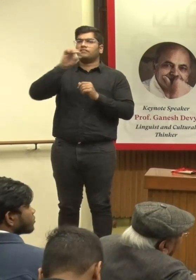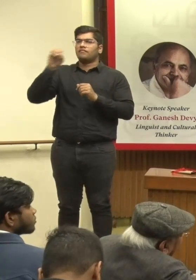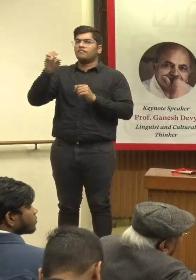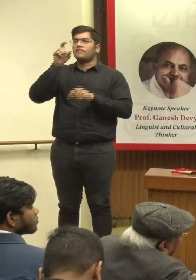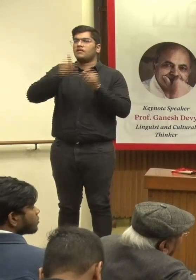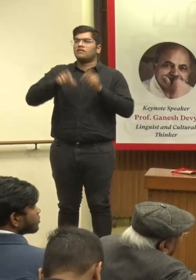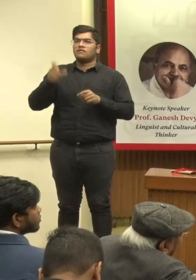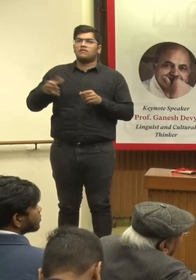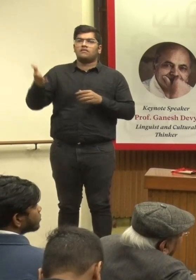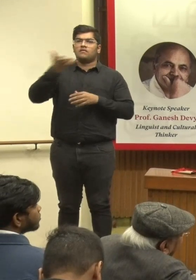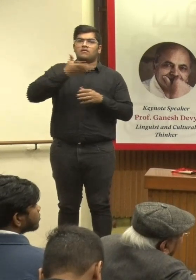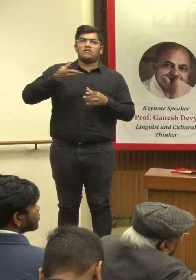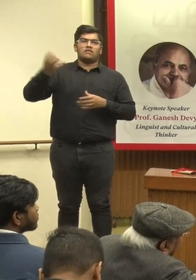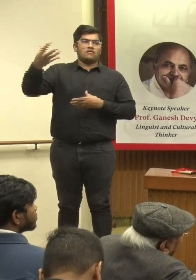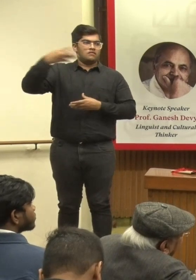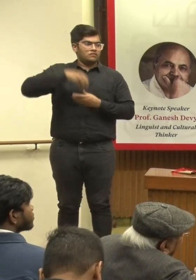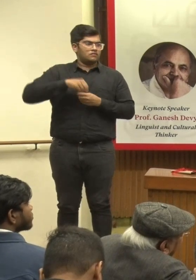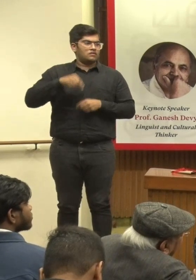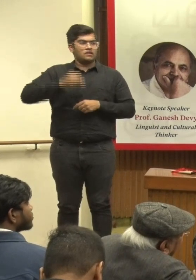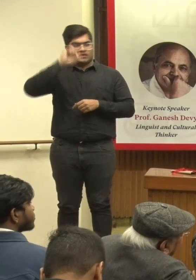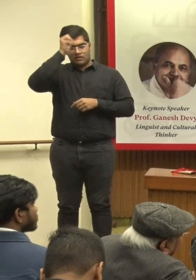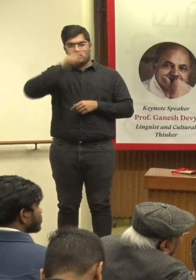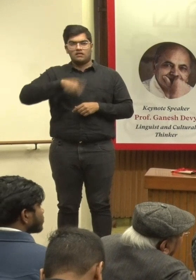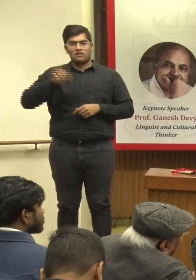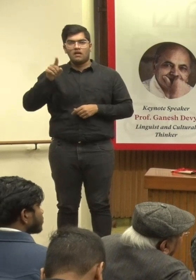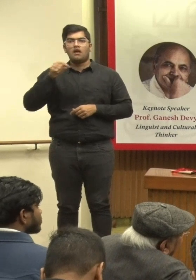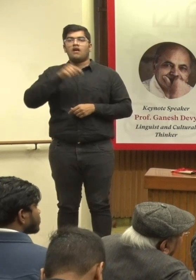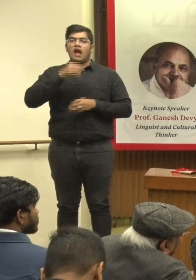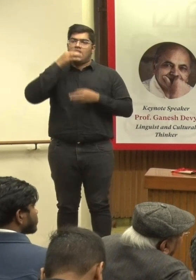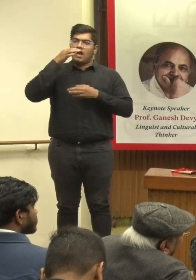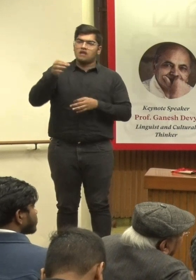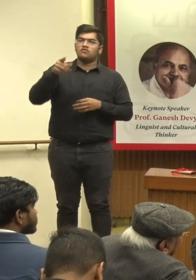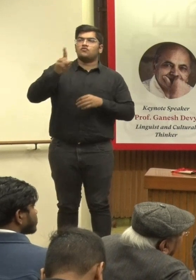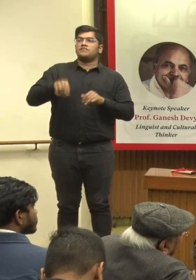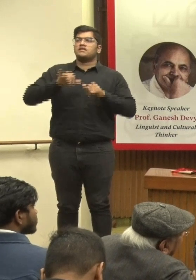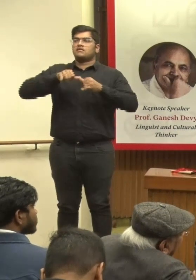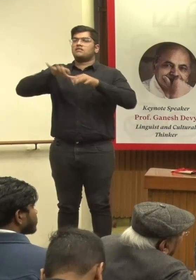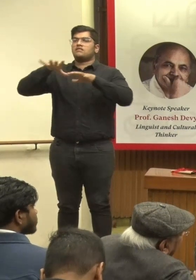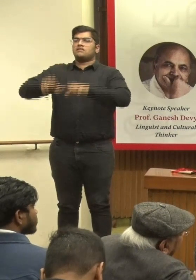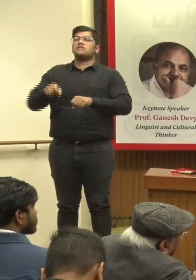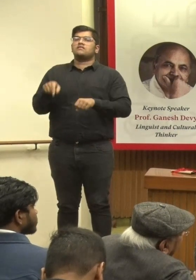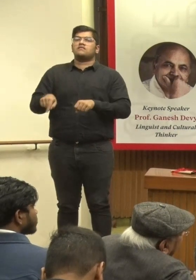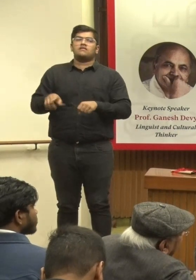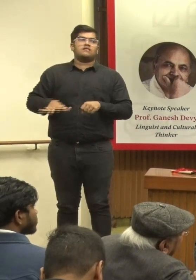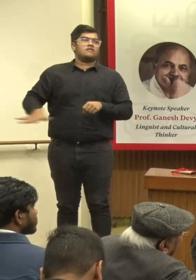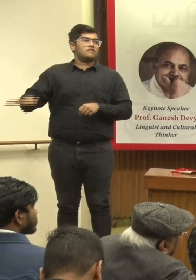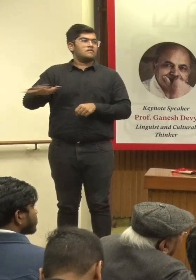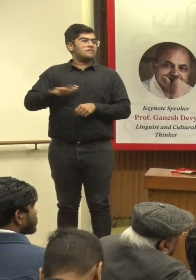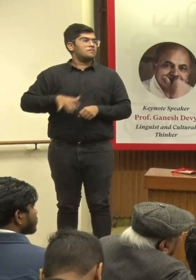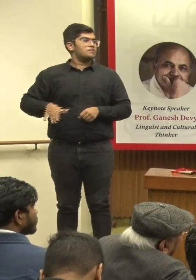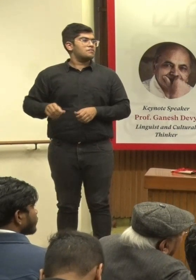were brought to India and they were asked to take control of some land. What land?